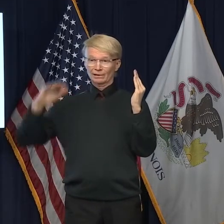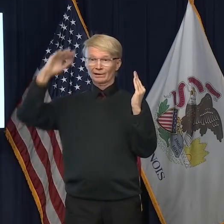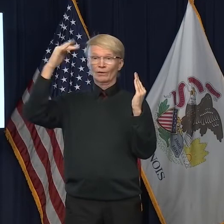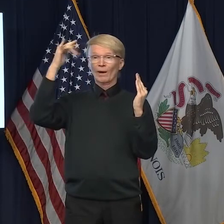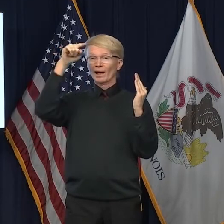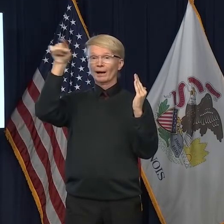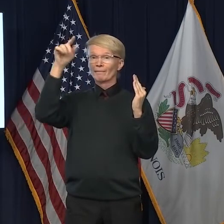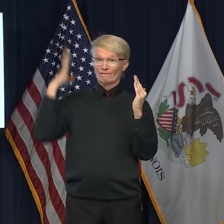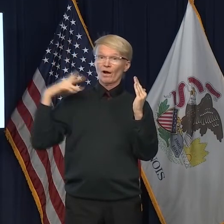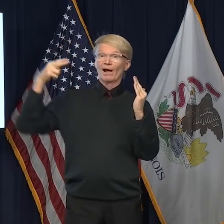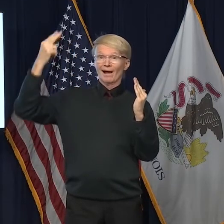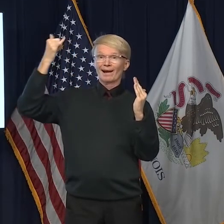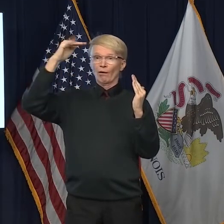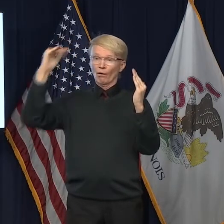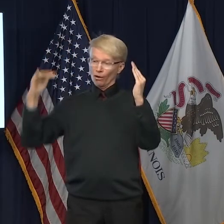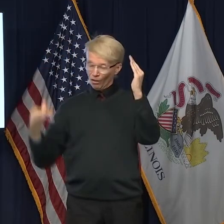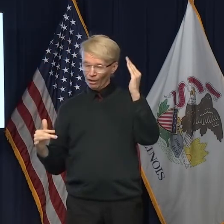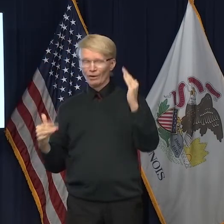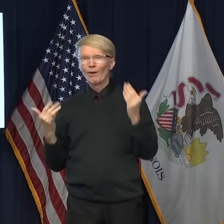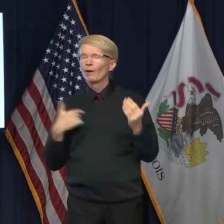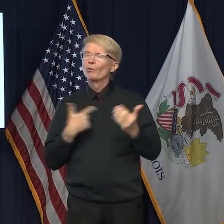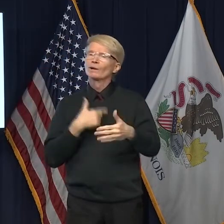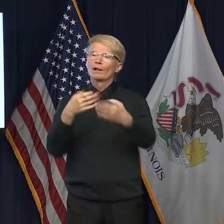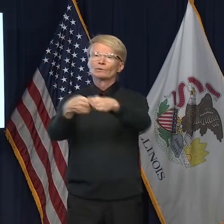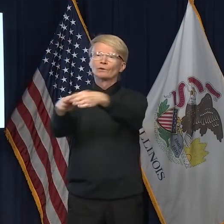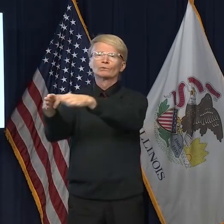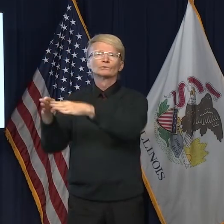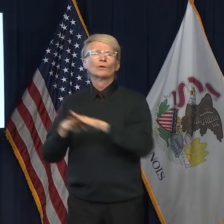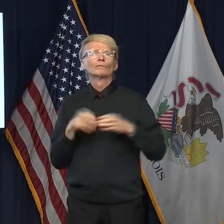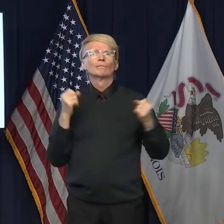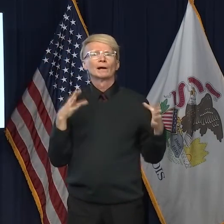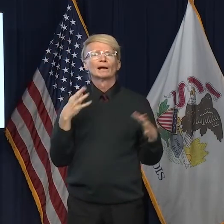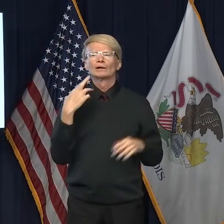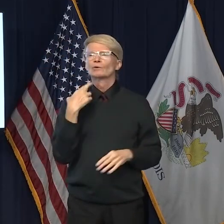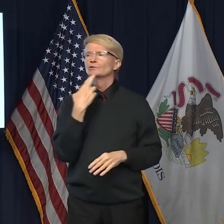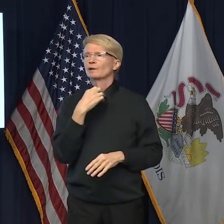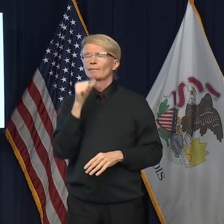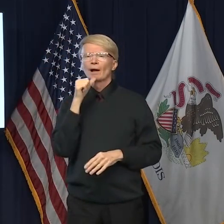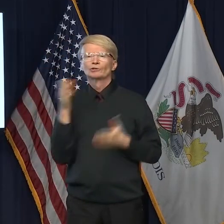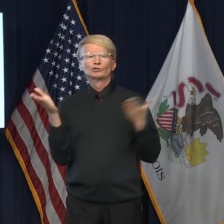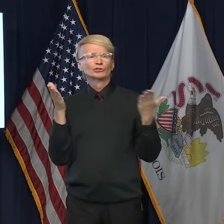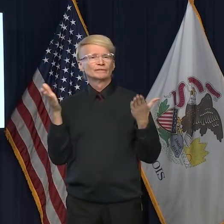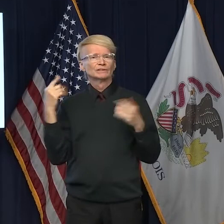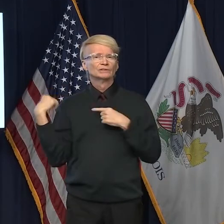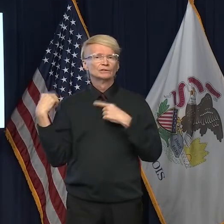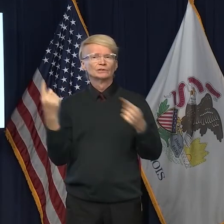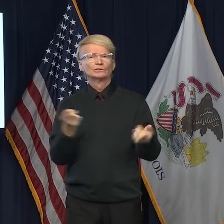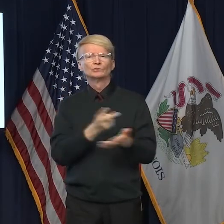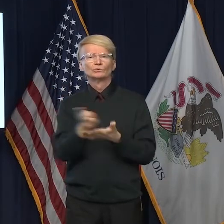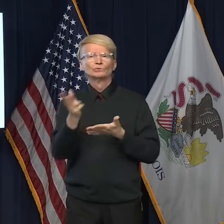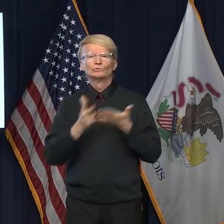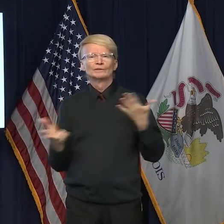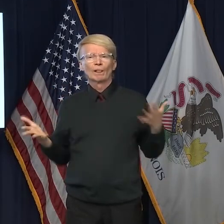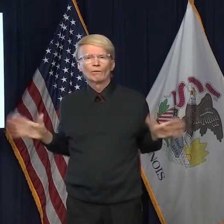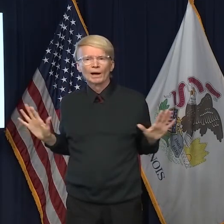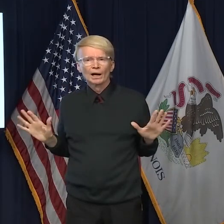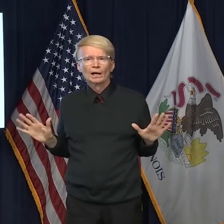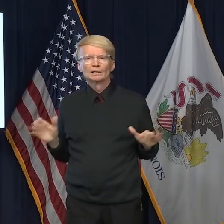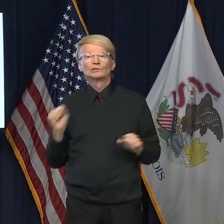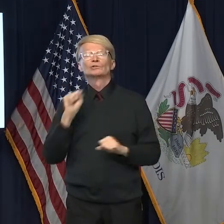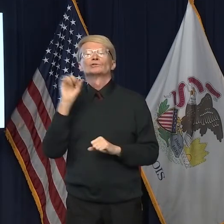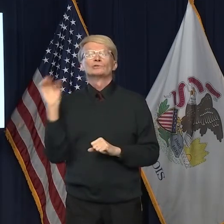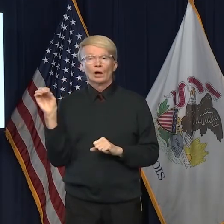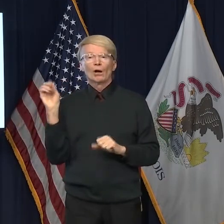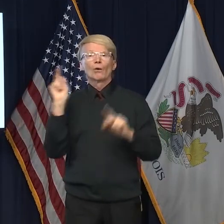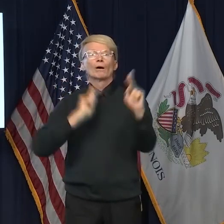time before, is because we've shut down indoor bar and restaurant service for weeks and weeks now. So guess what?